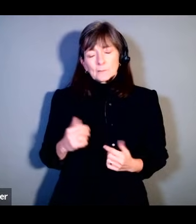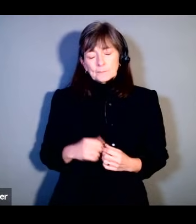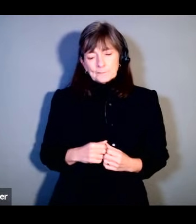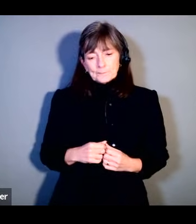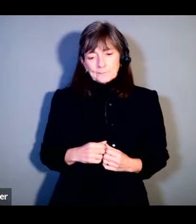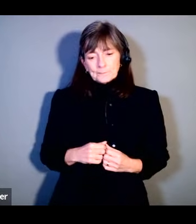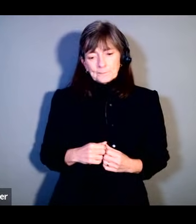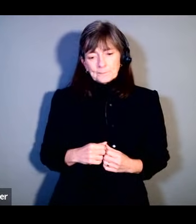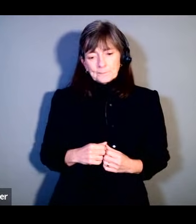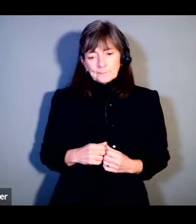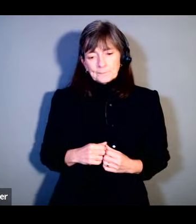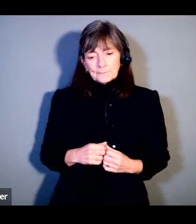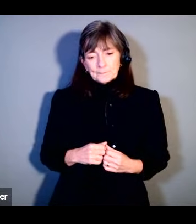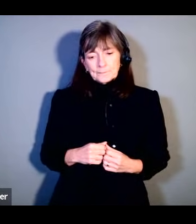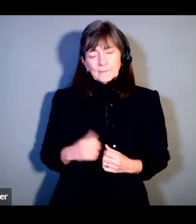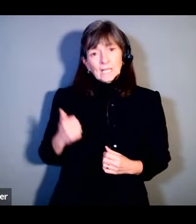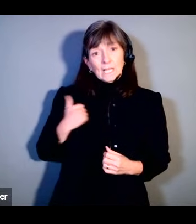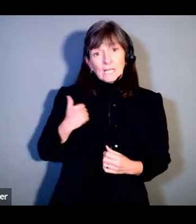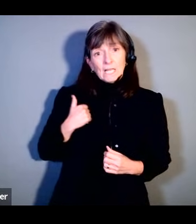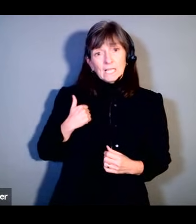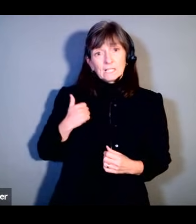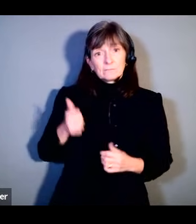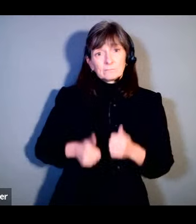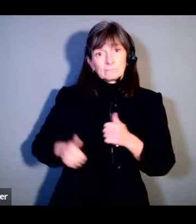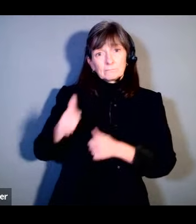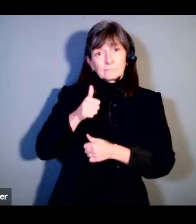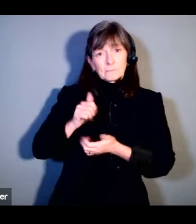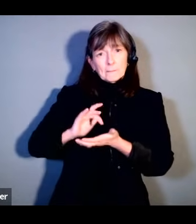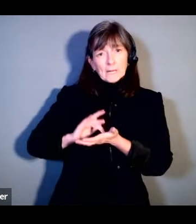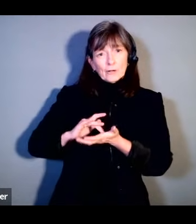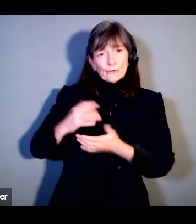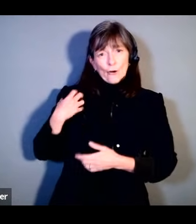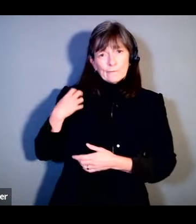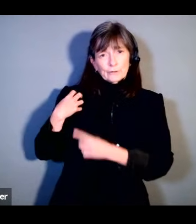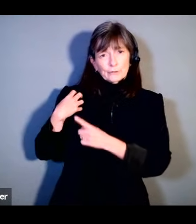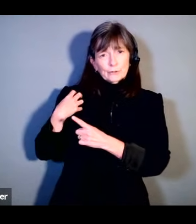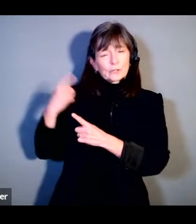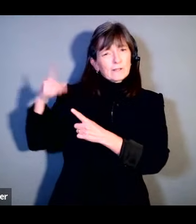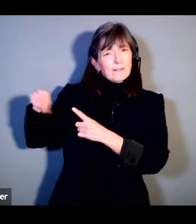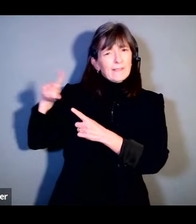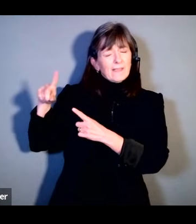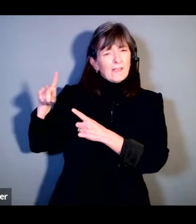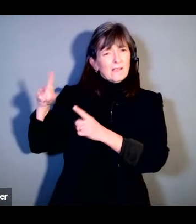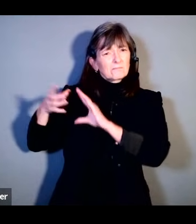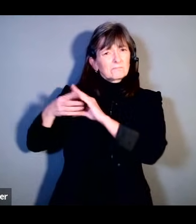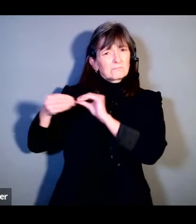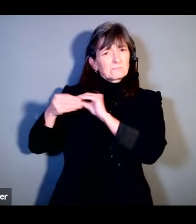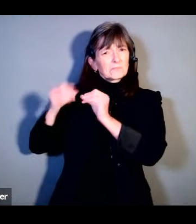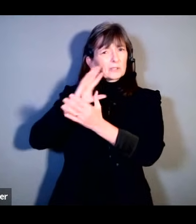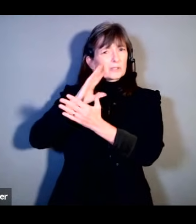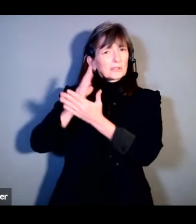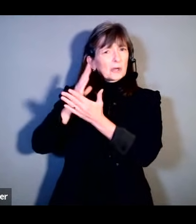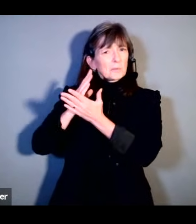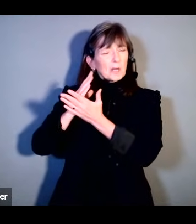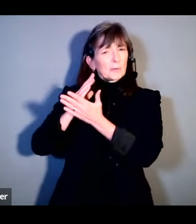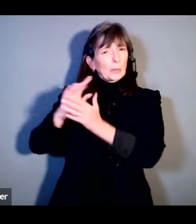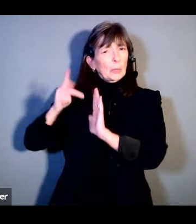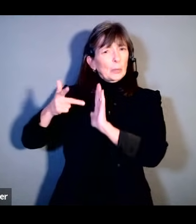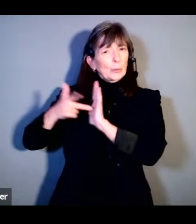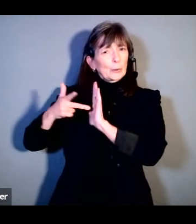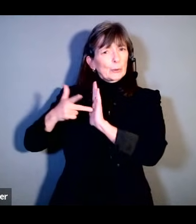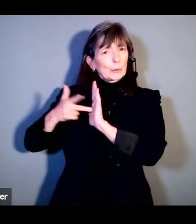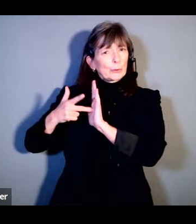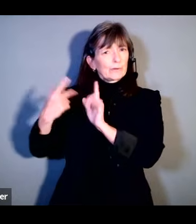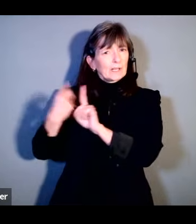Why did Canada's chief medical officers feel the need to release a statement about booster shots for the general public? Were